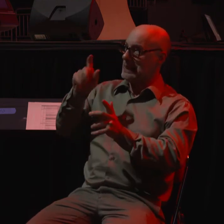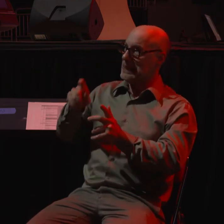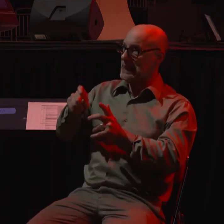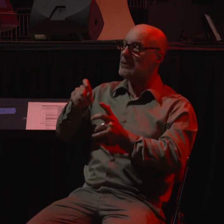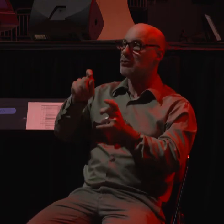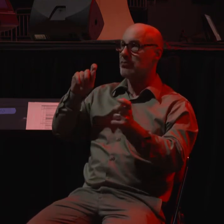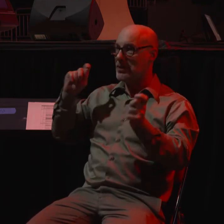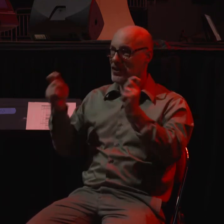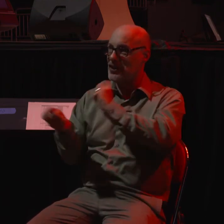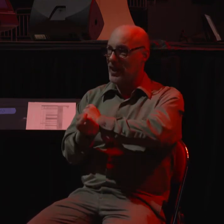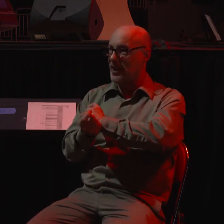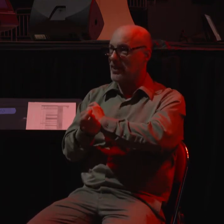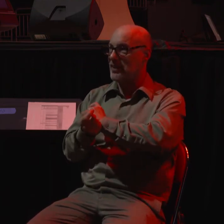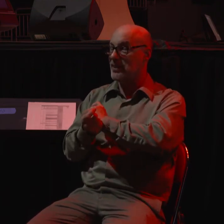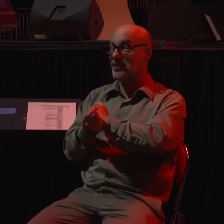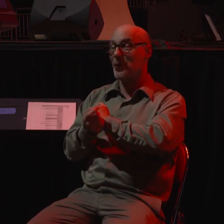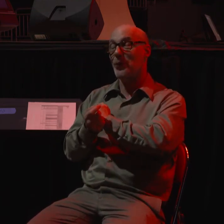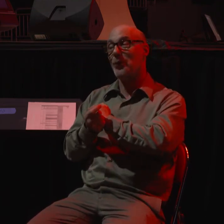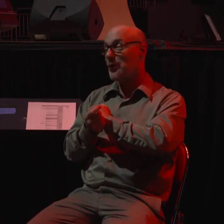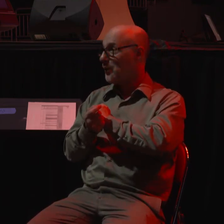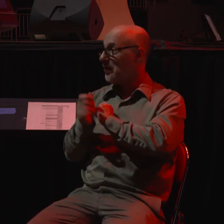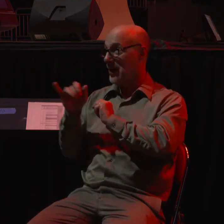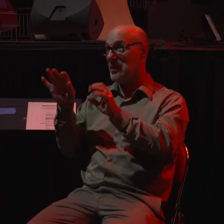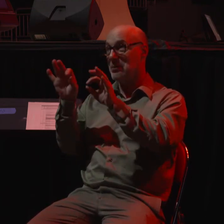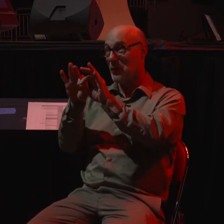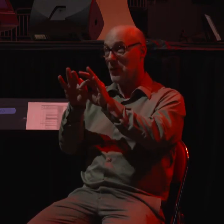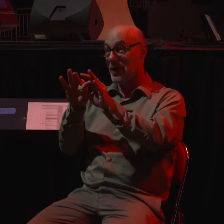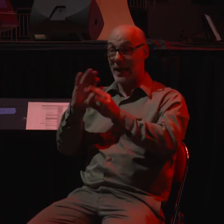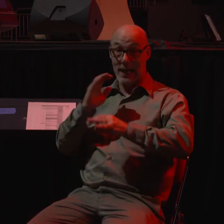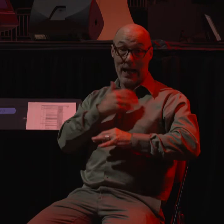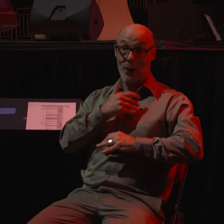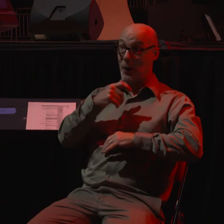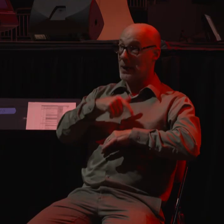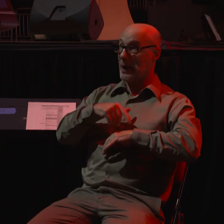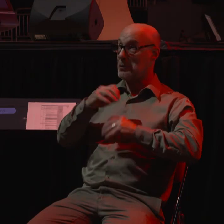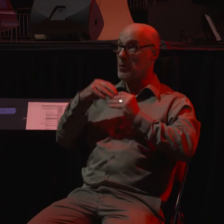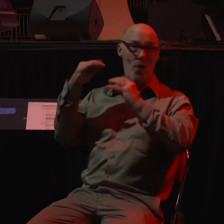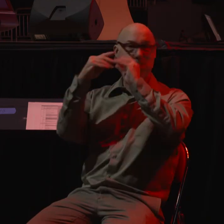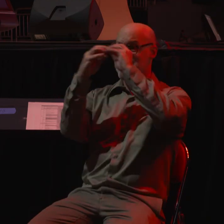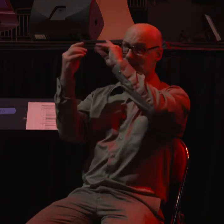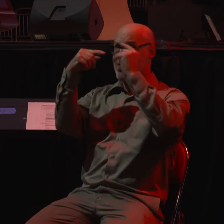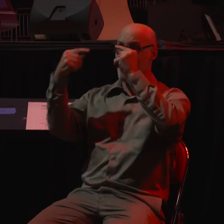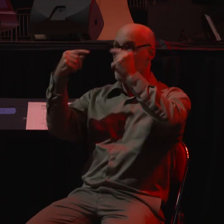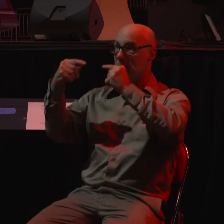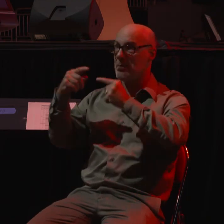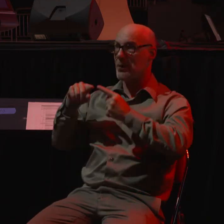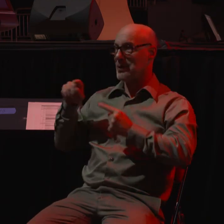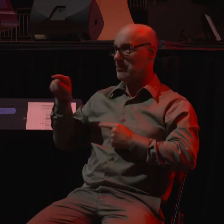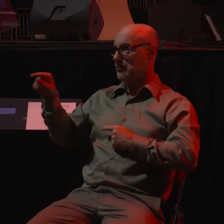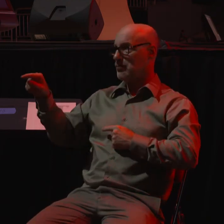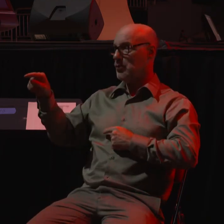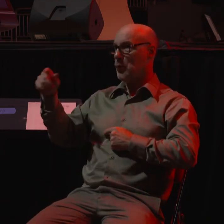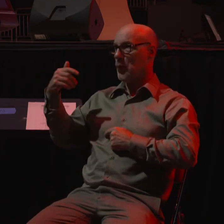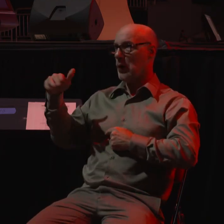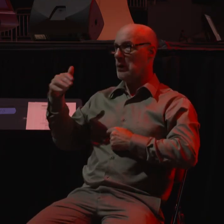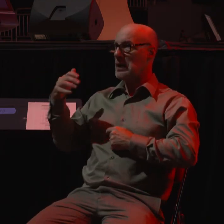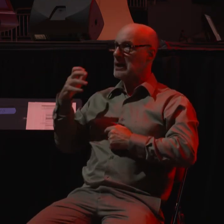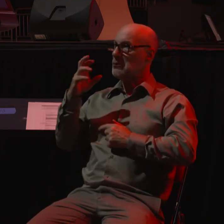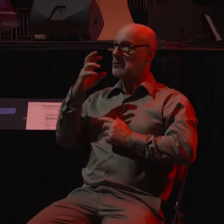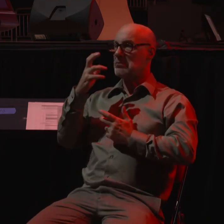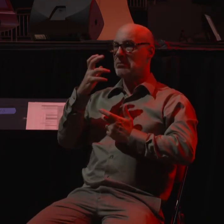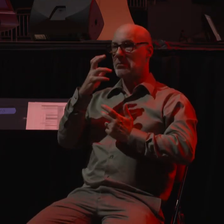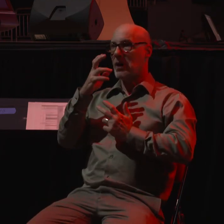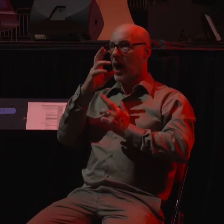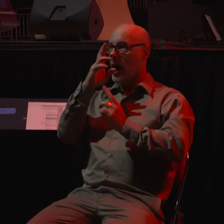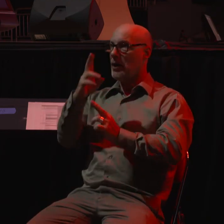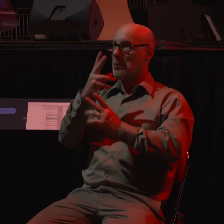and something I think in our sort of contentious age we need to recover as well. Maybe we would end with one final question. We'll do a sort of lightning round